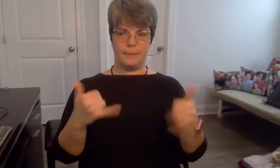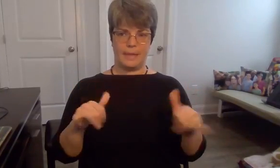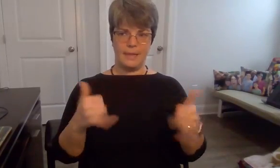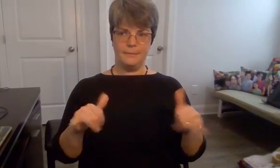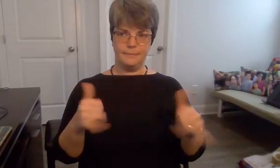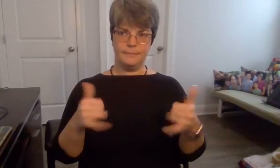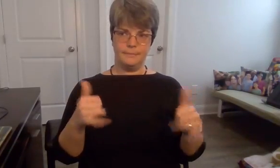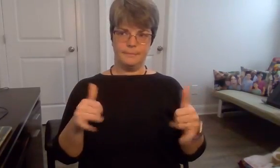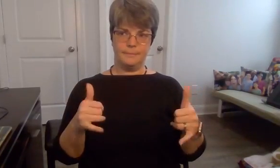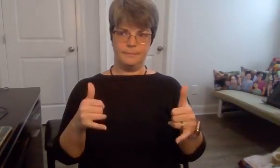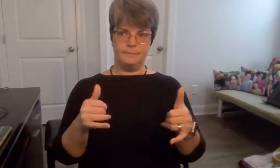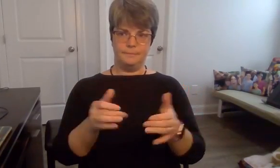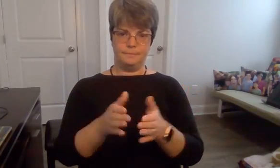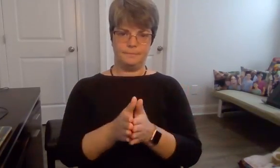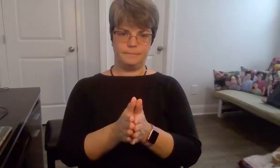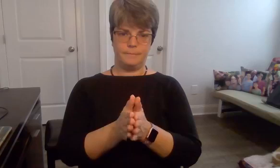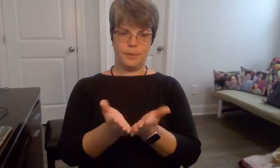play, book,